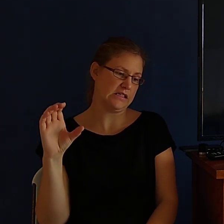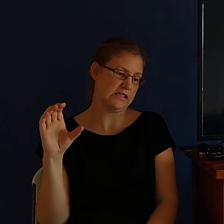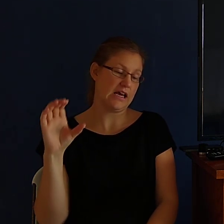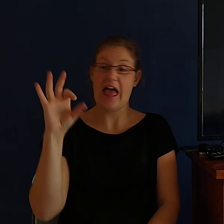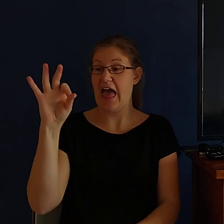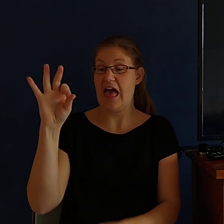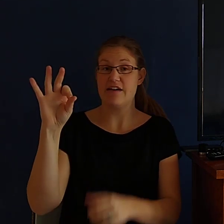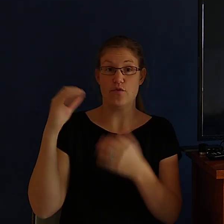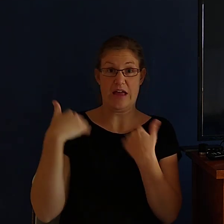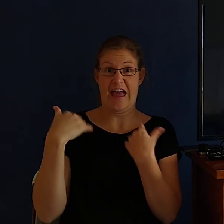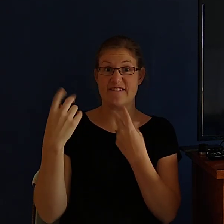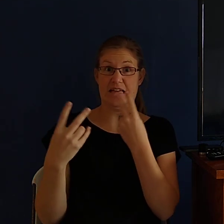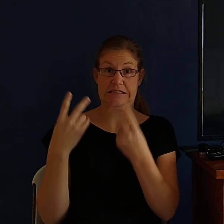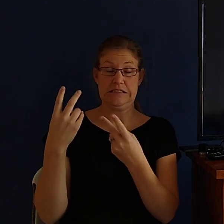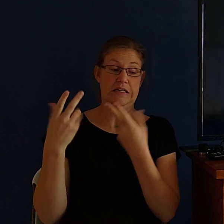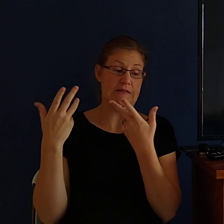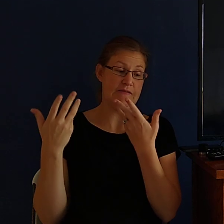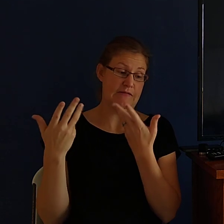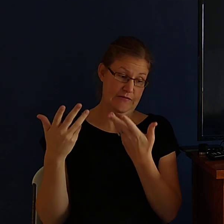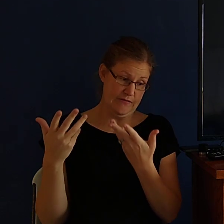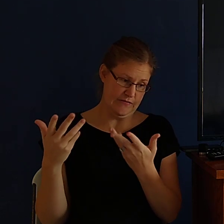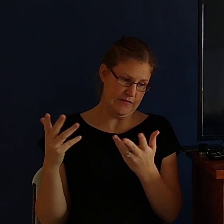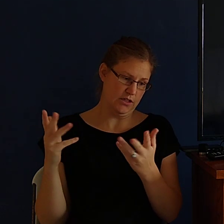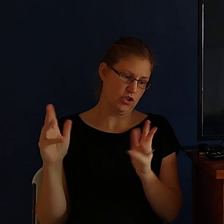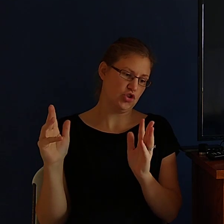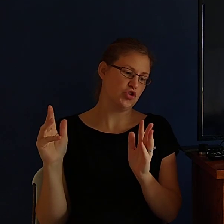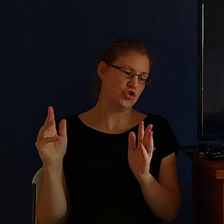already have been already visited.